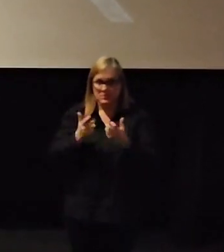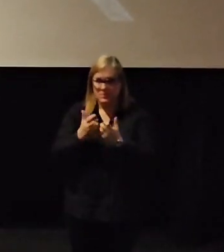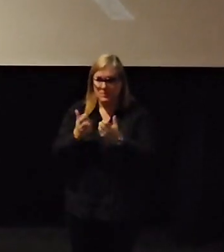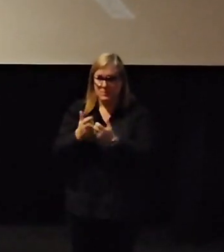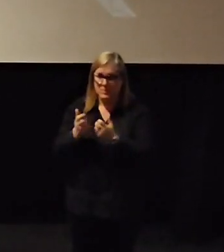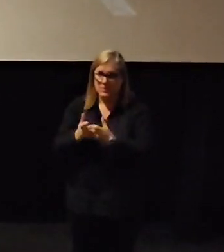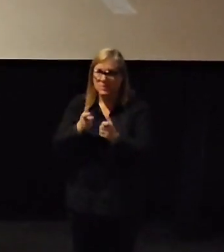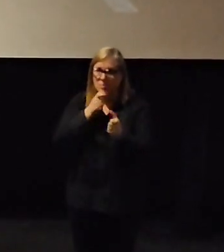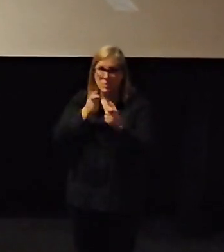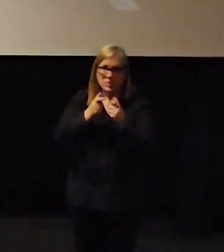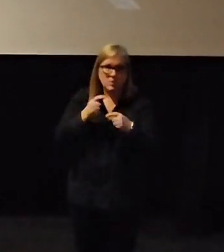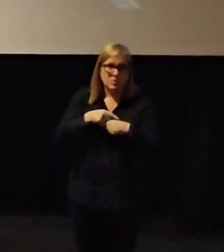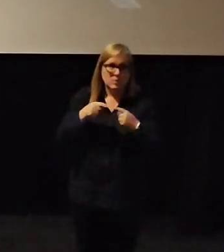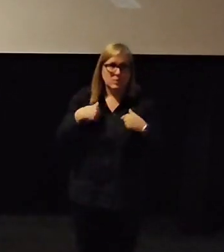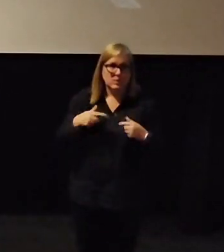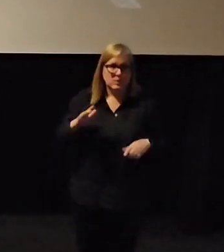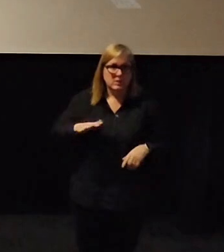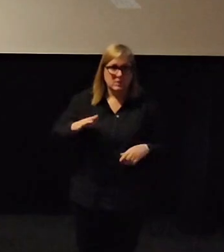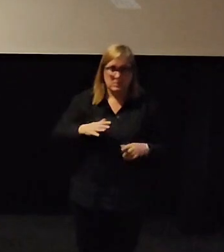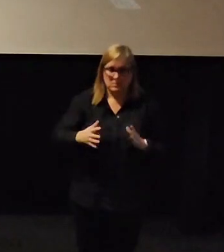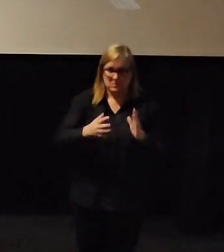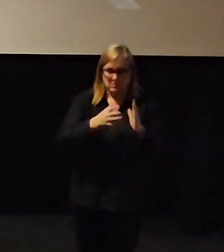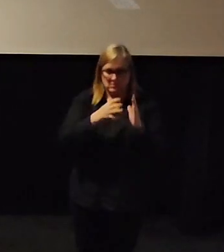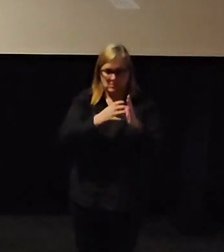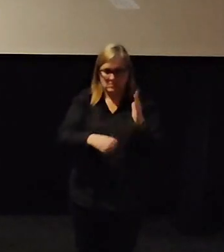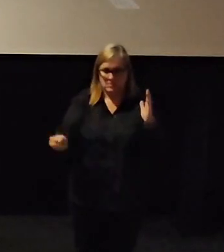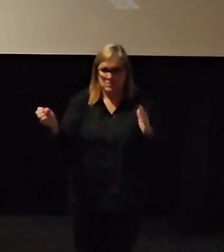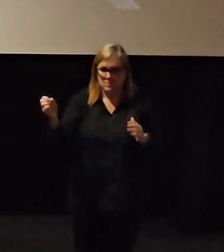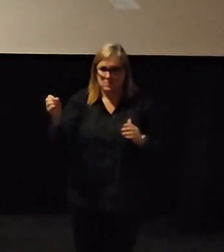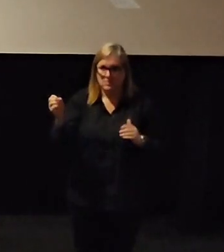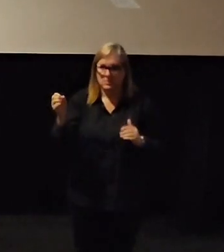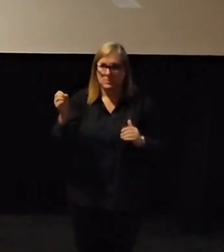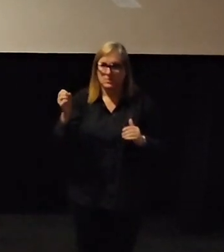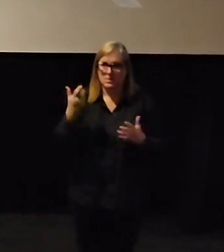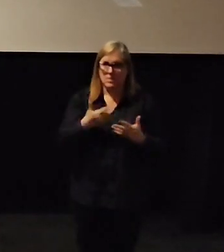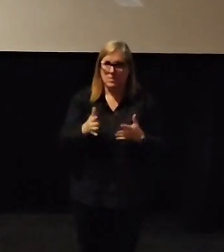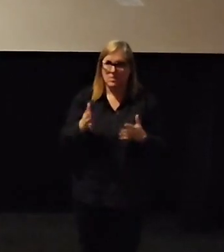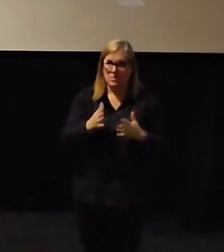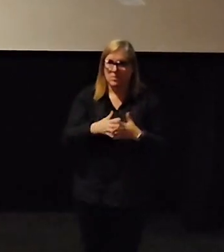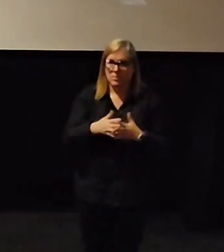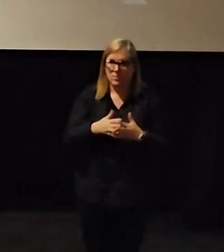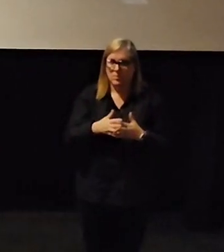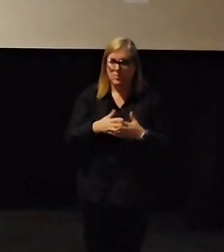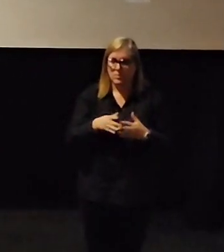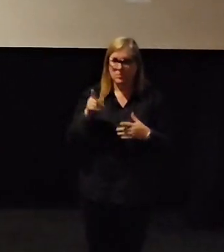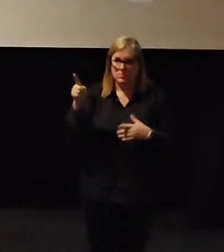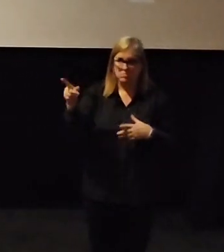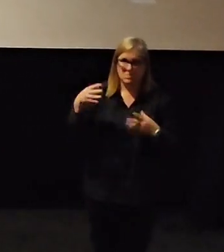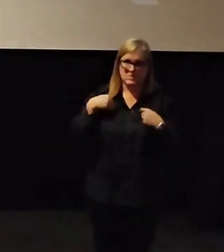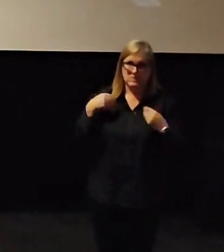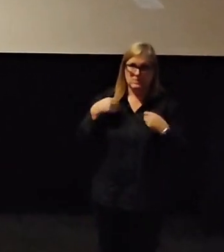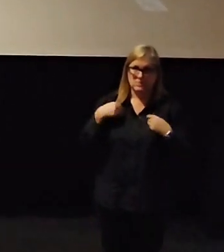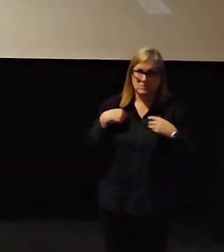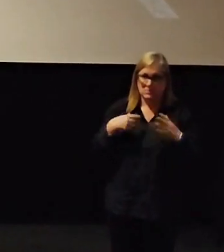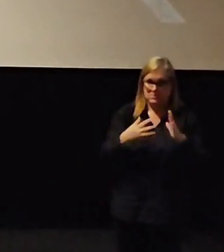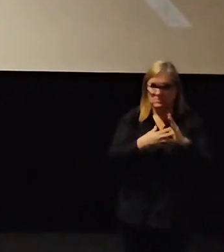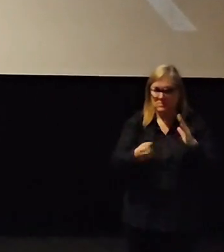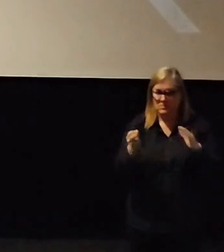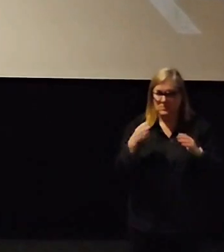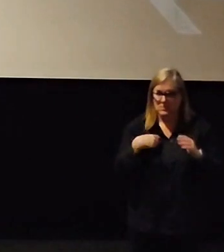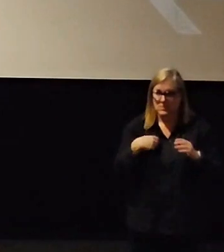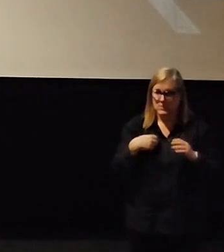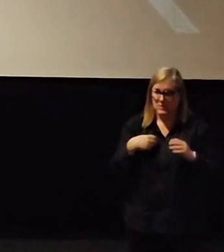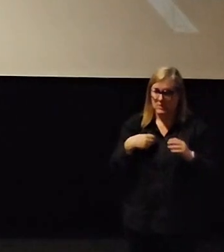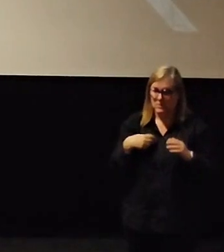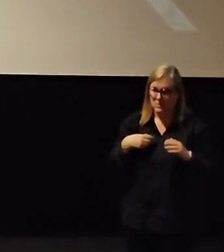we need have been stolen by industry. As an